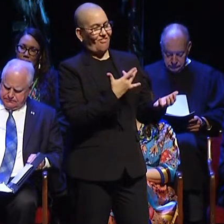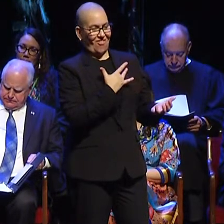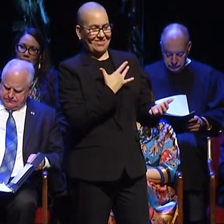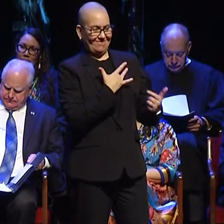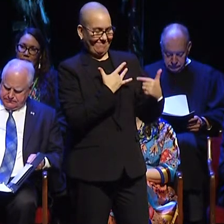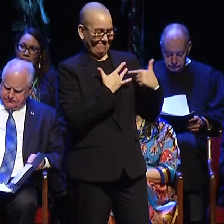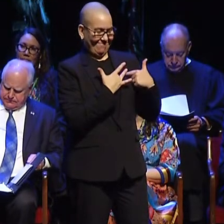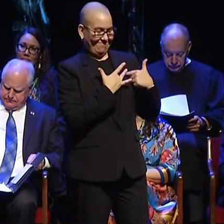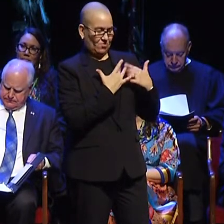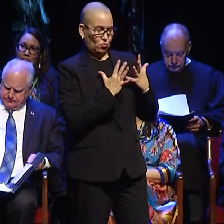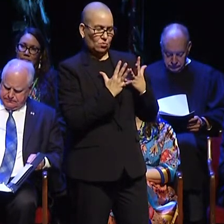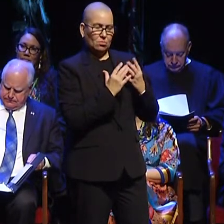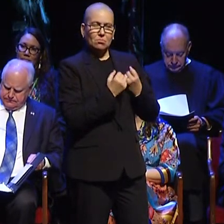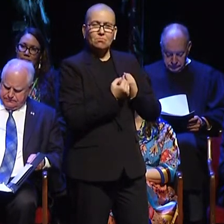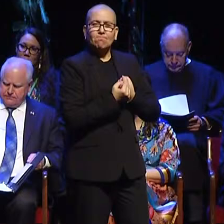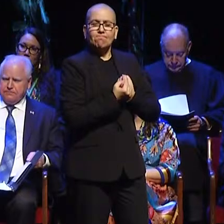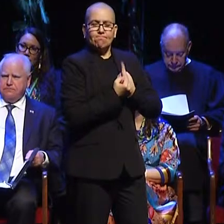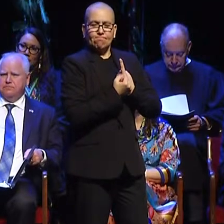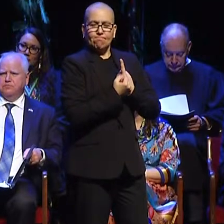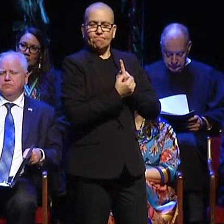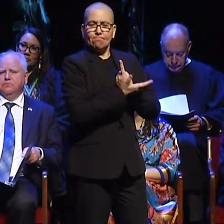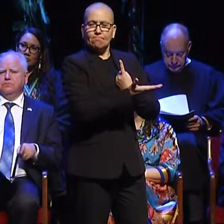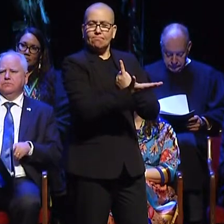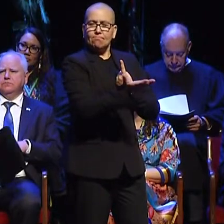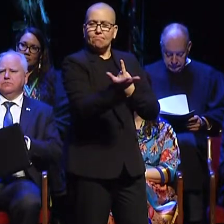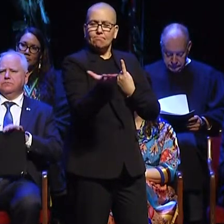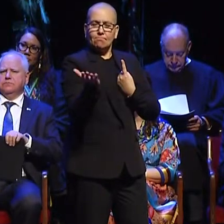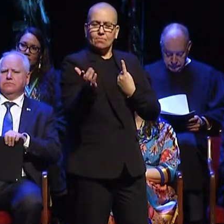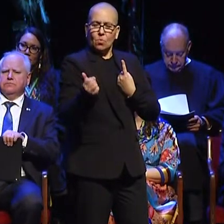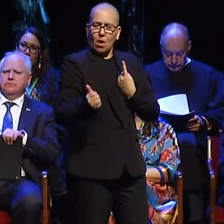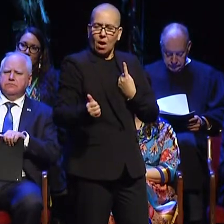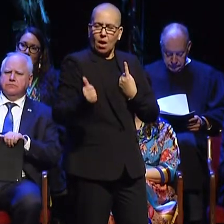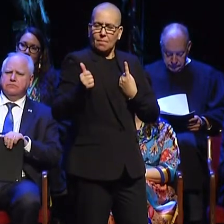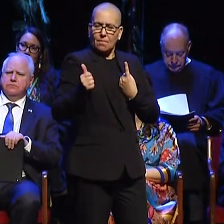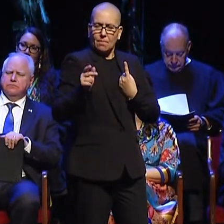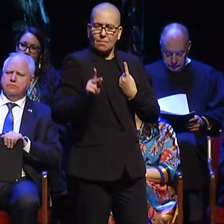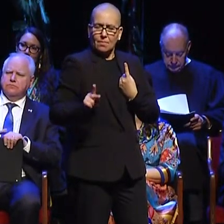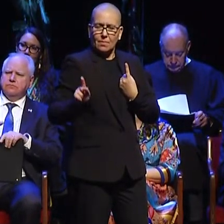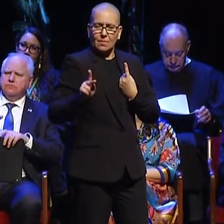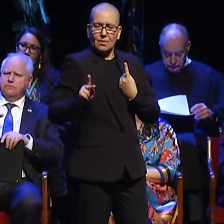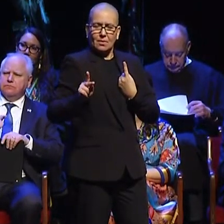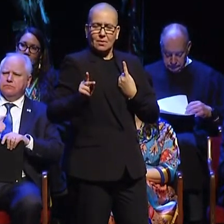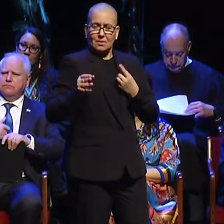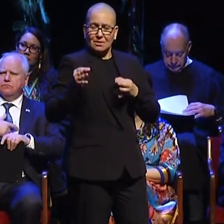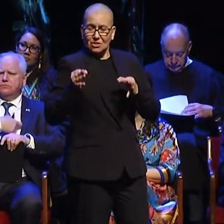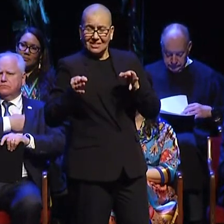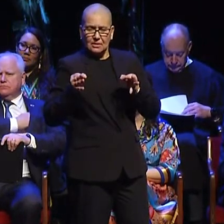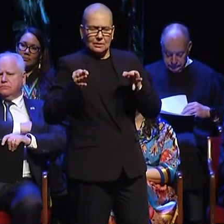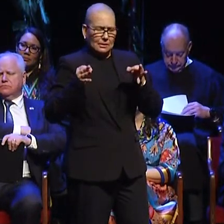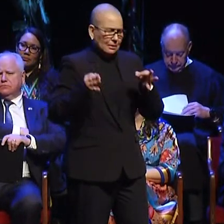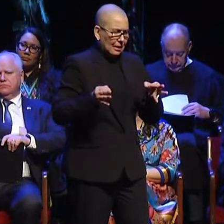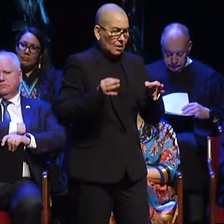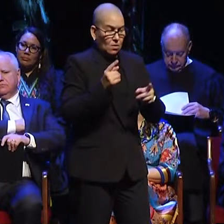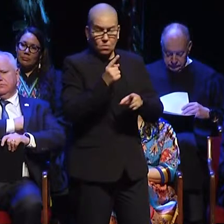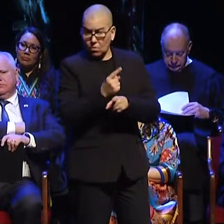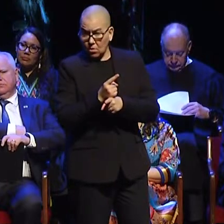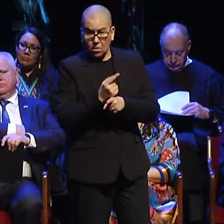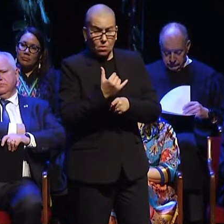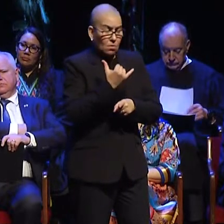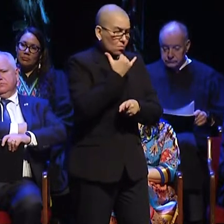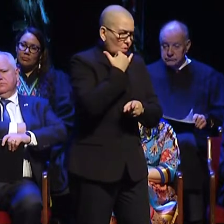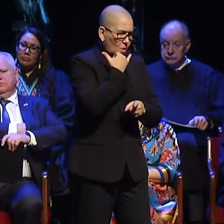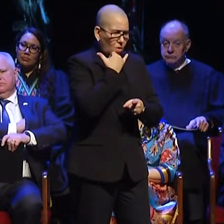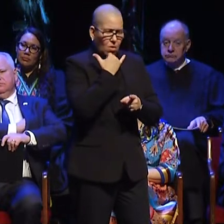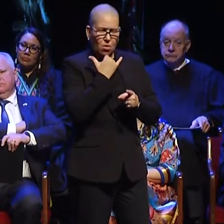to judge and discern, to know what is right and wrong, to separate the